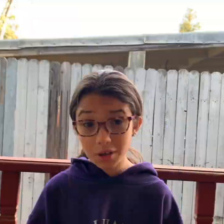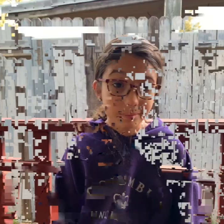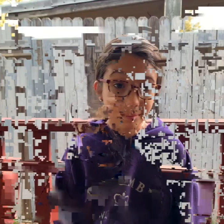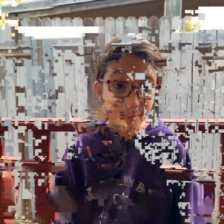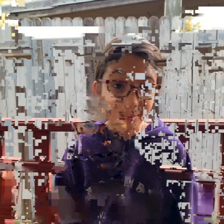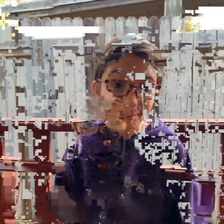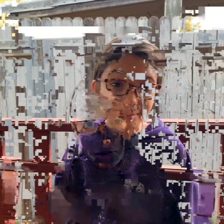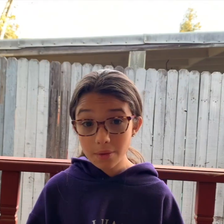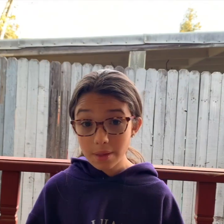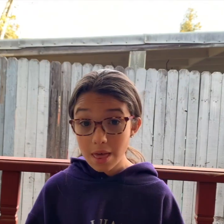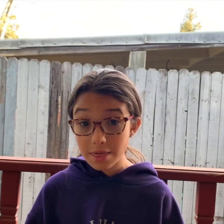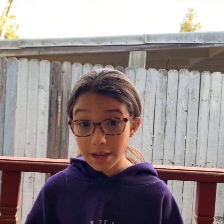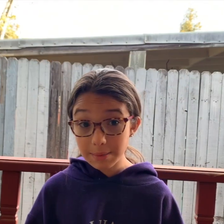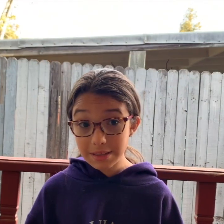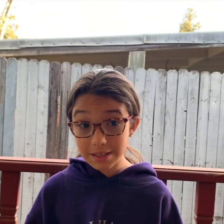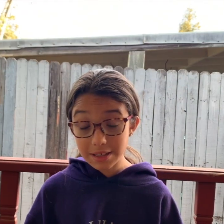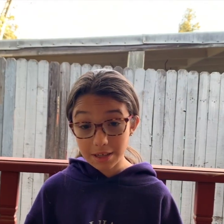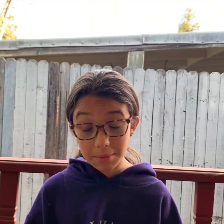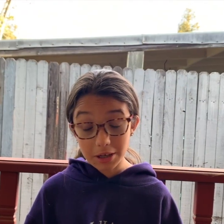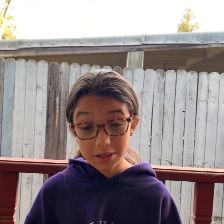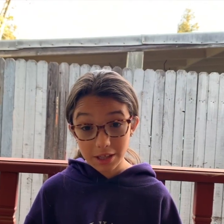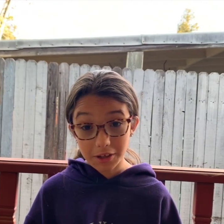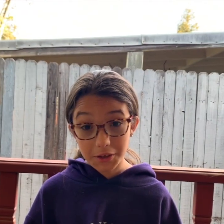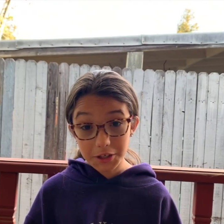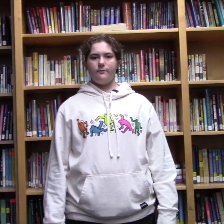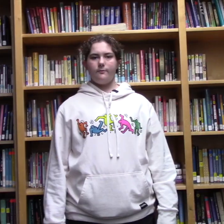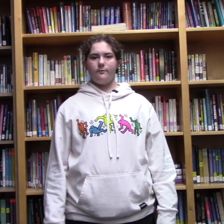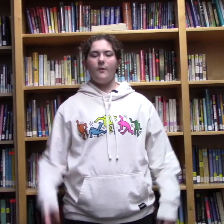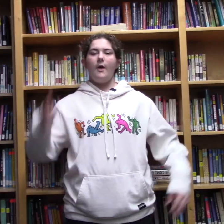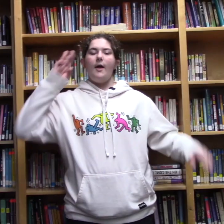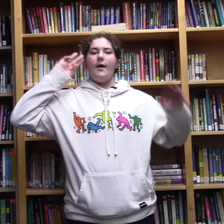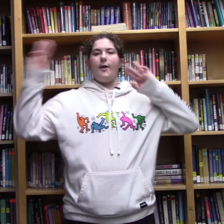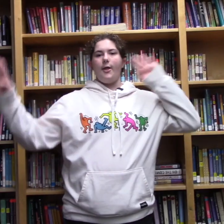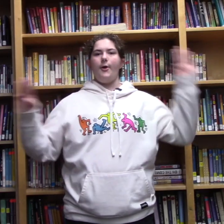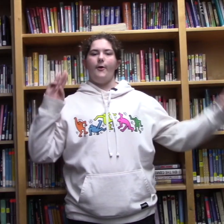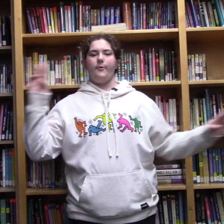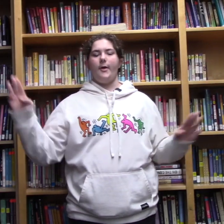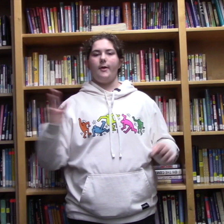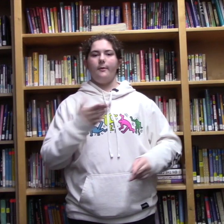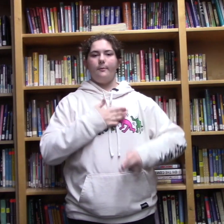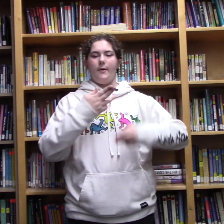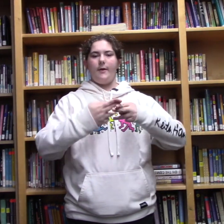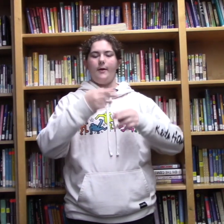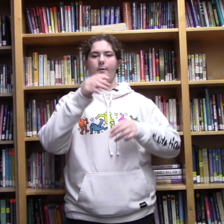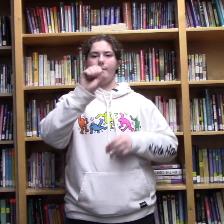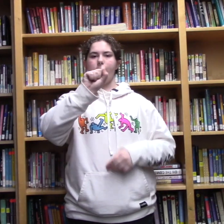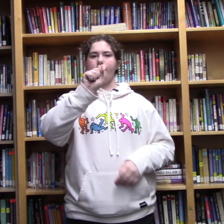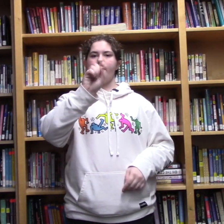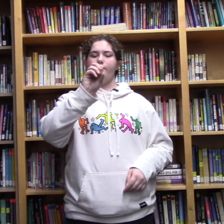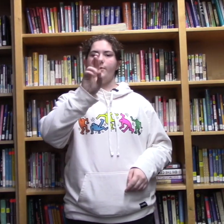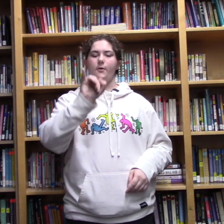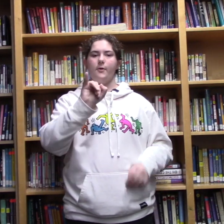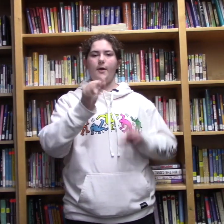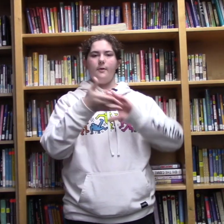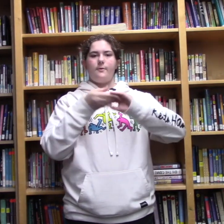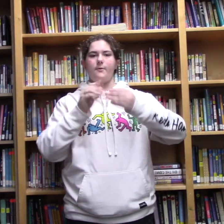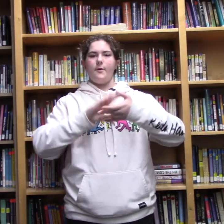to teach you the ABCs in American Sign Language. Hello, everybody. My name is Story. Story.